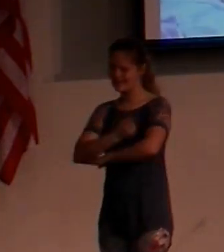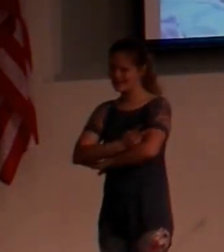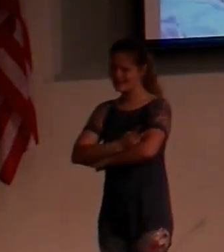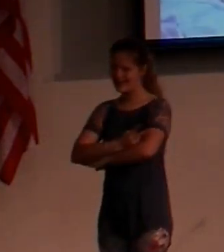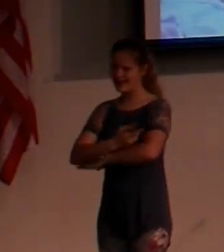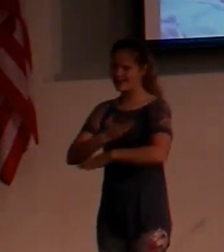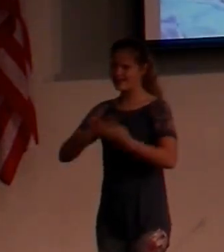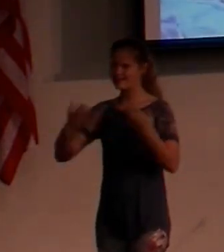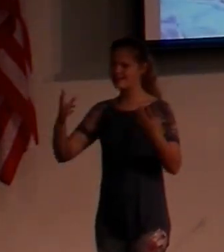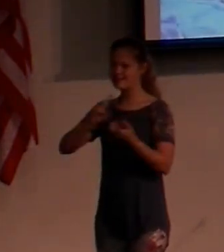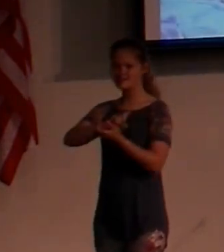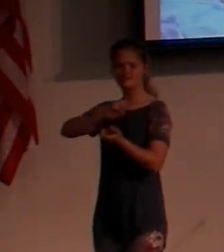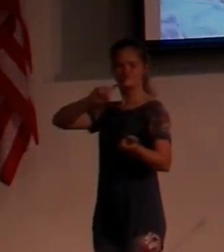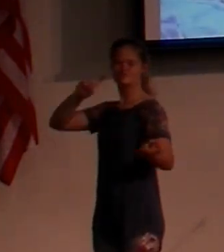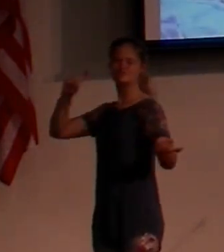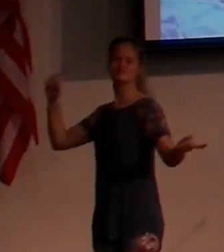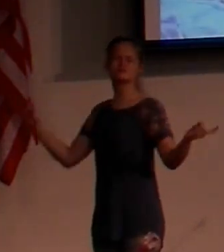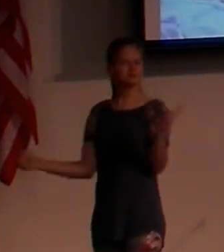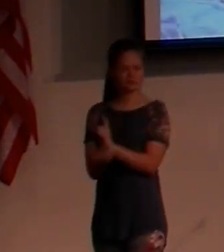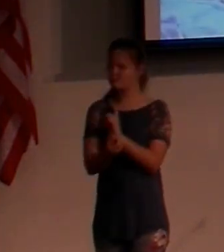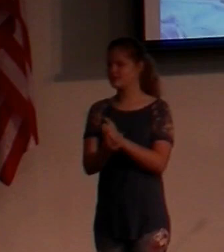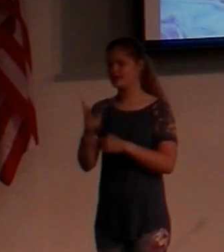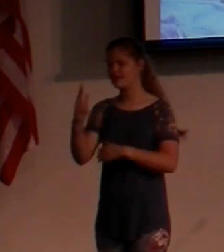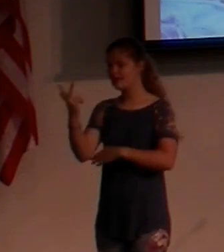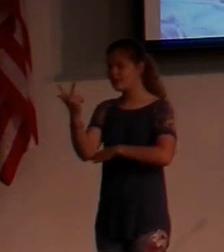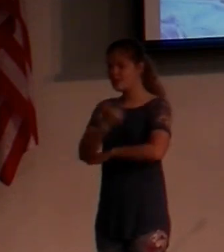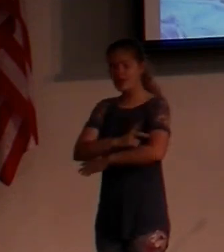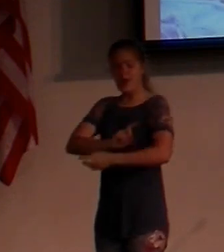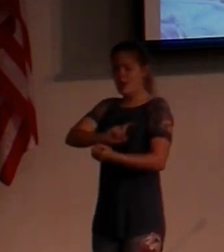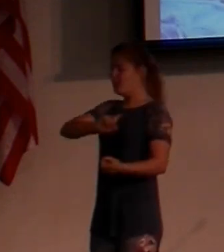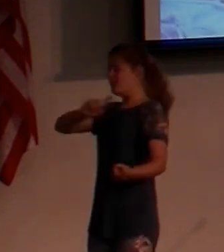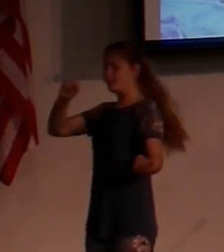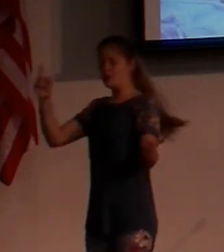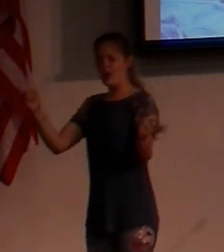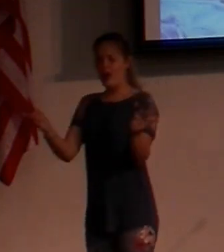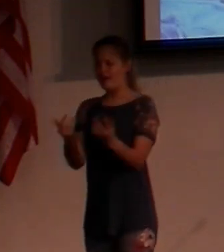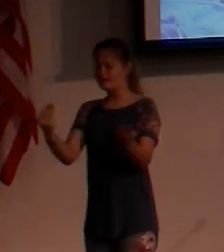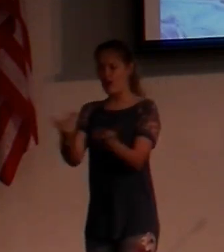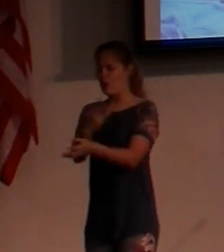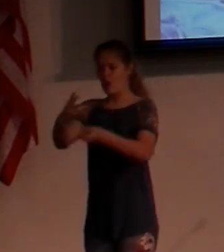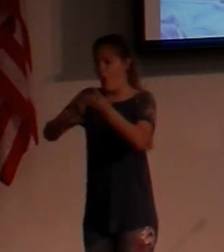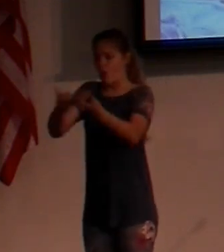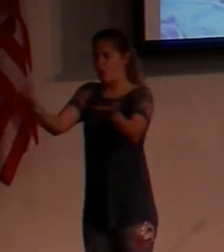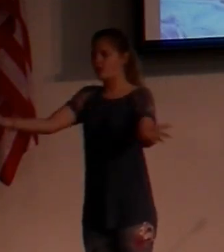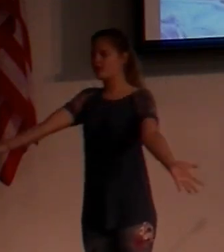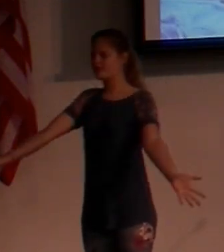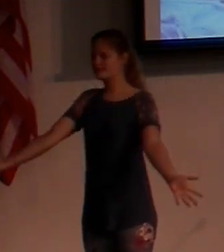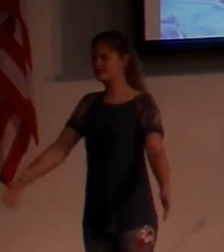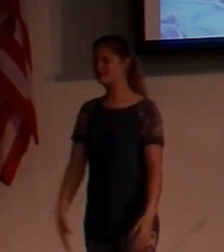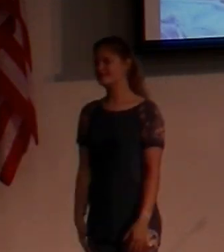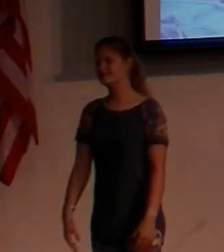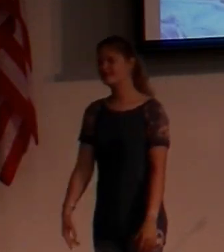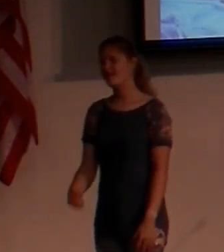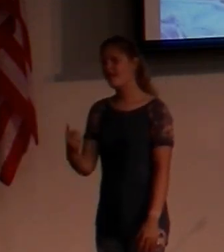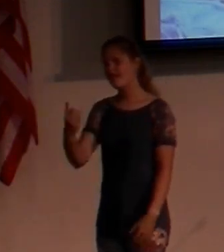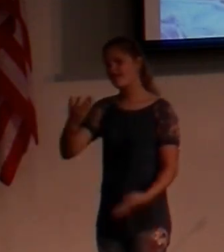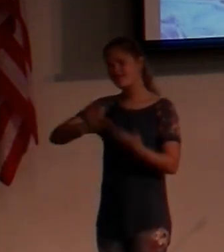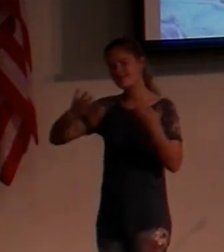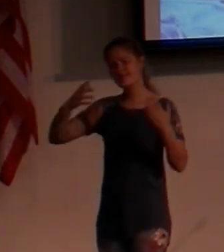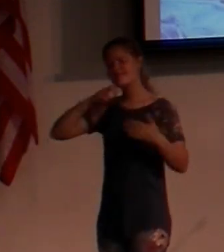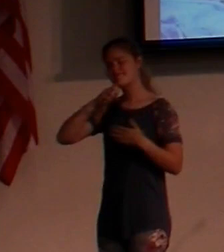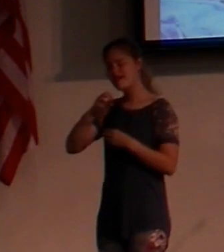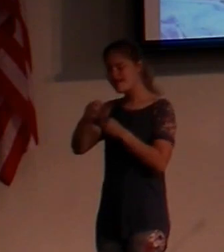changed dramatically. Day 3, it's a whole other world. One of the things I love about ministry is just